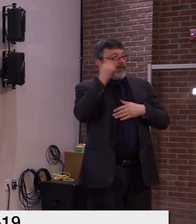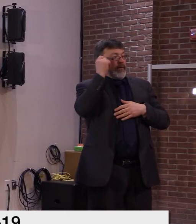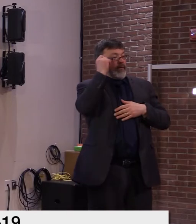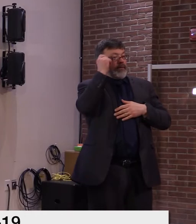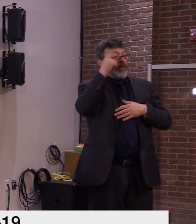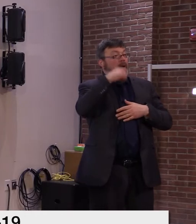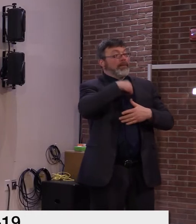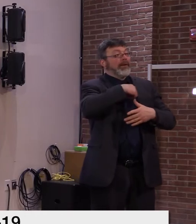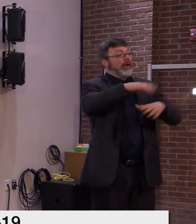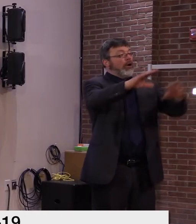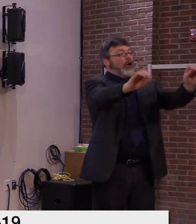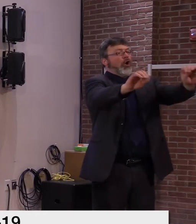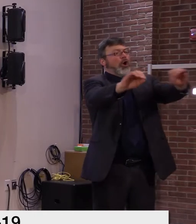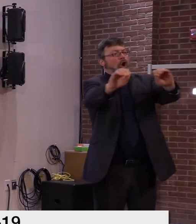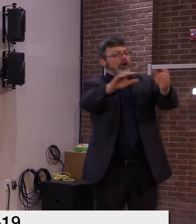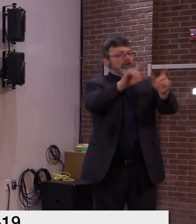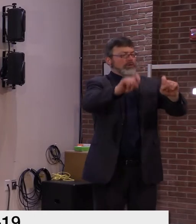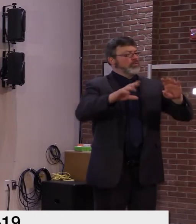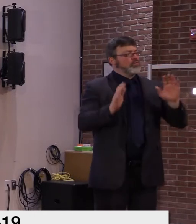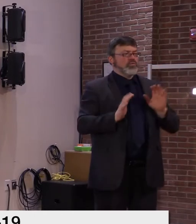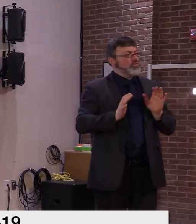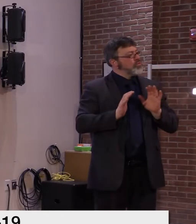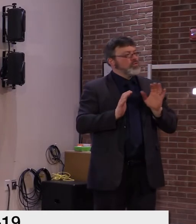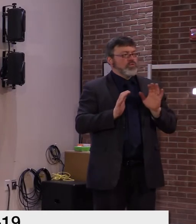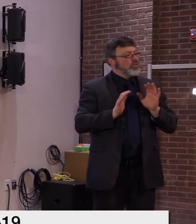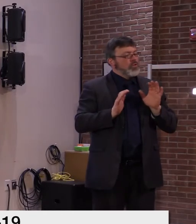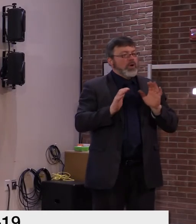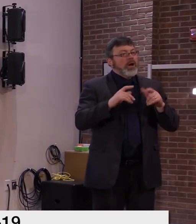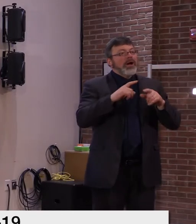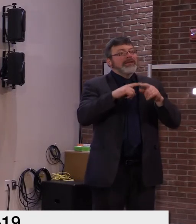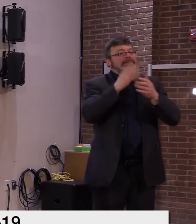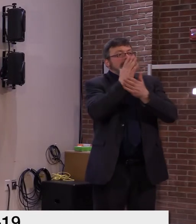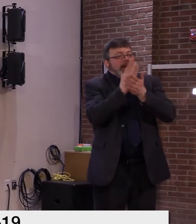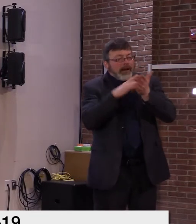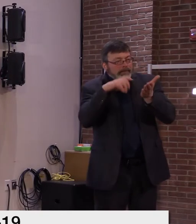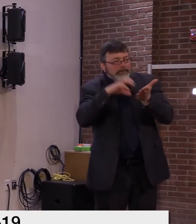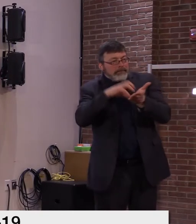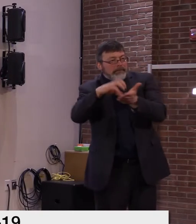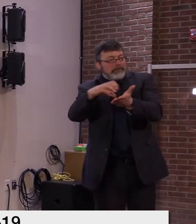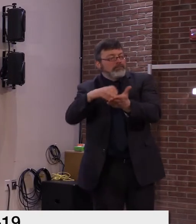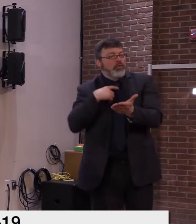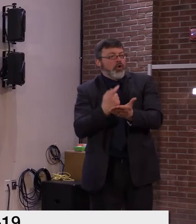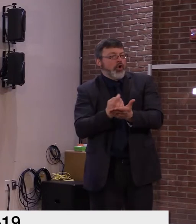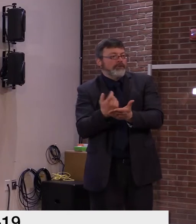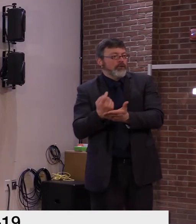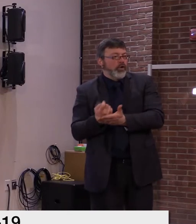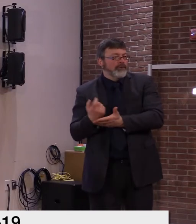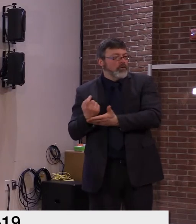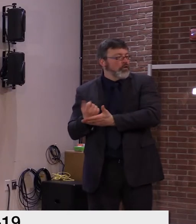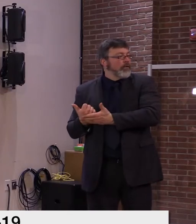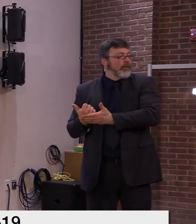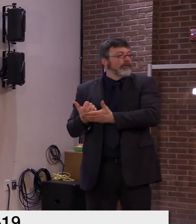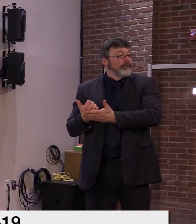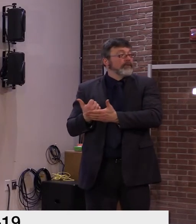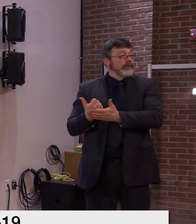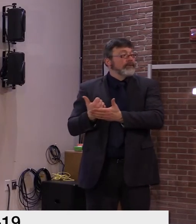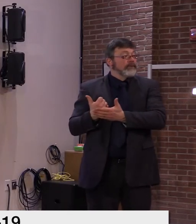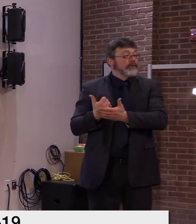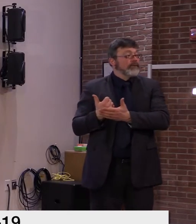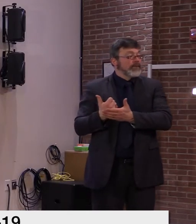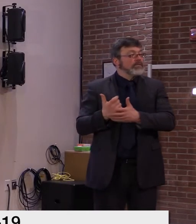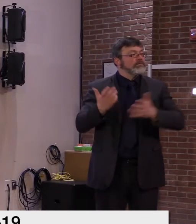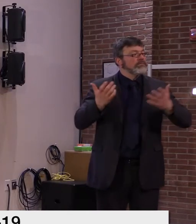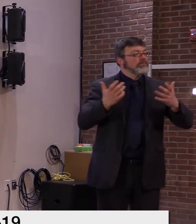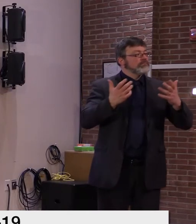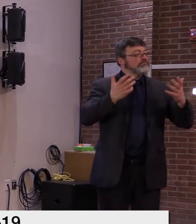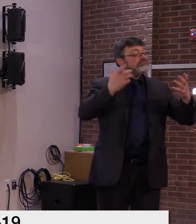SBAC. We will be provided a waiver opportunity for some of the testing provisions. These areas include possibly reducing the length of the